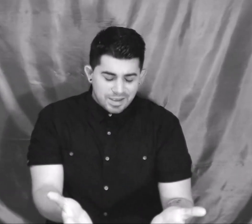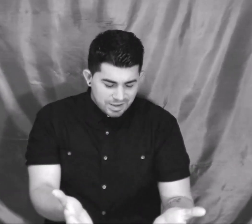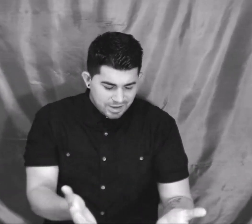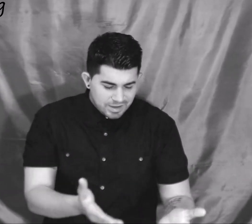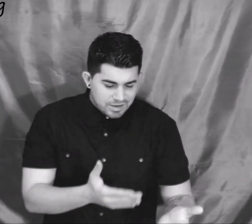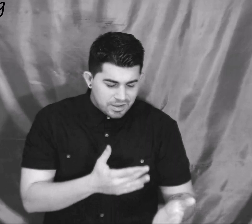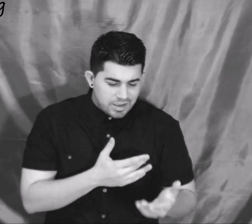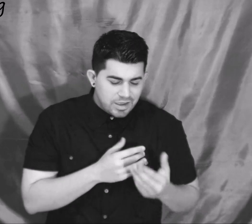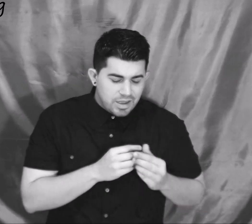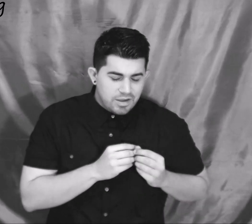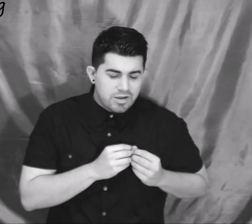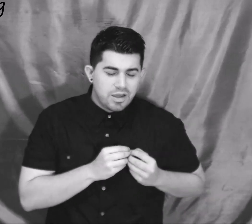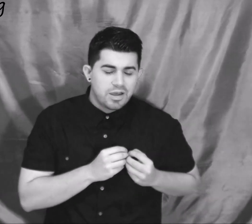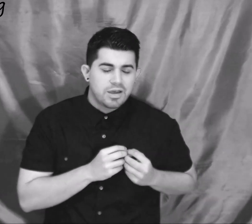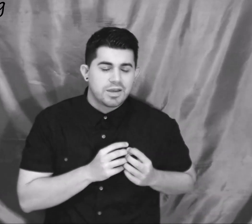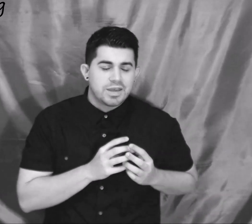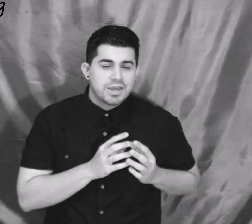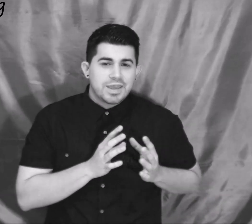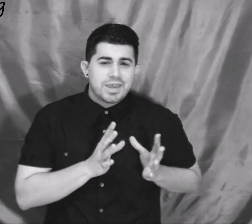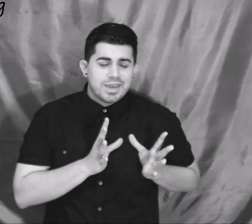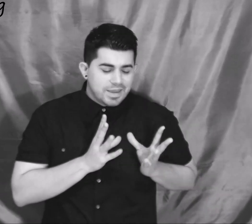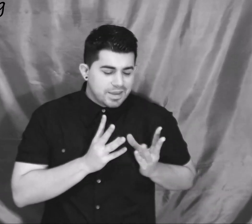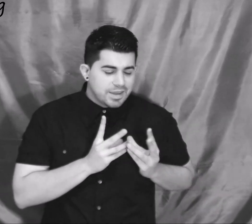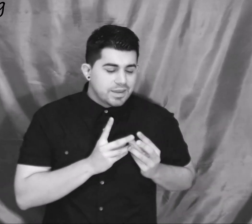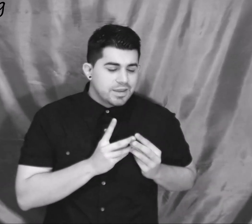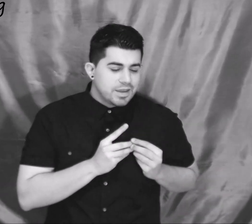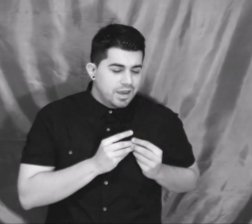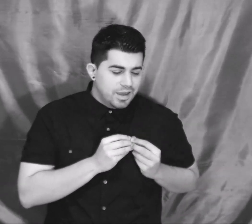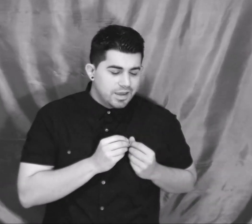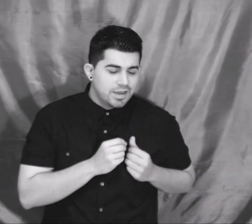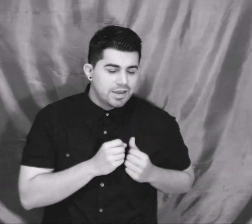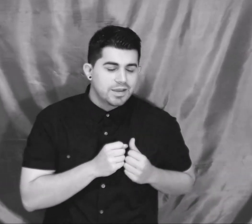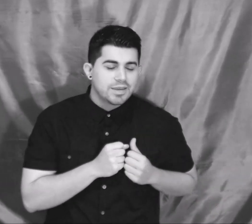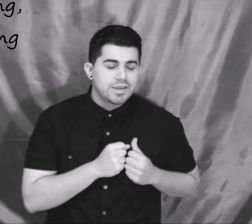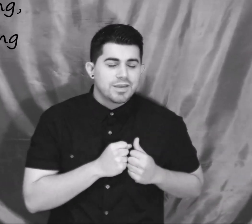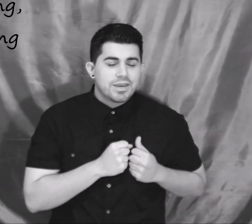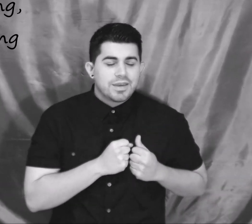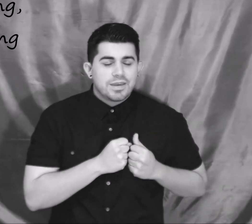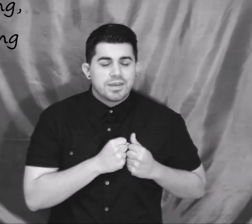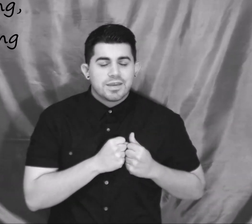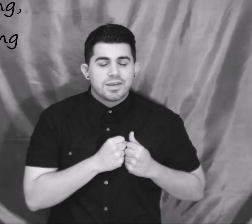I'm falling.